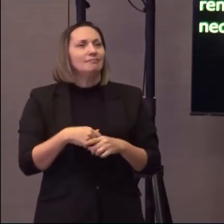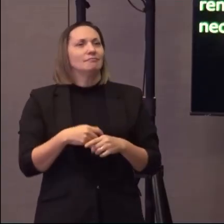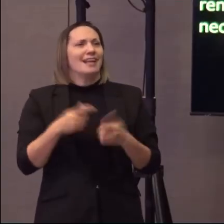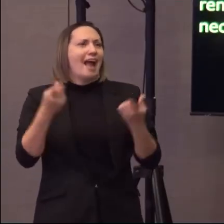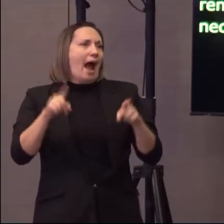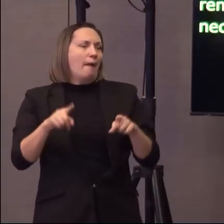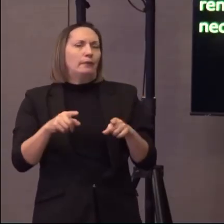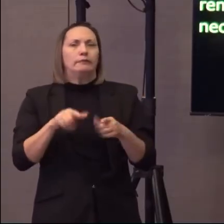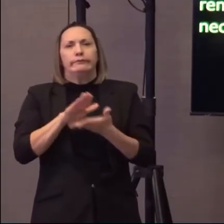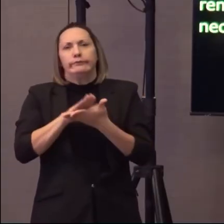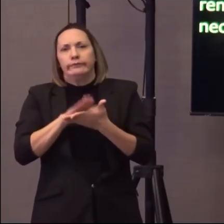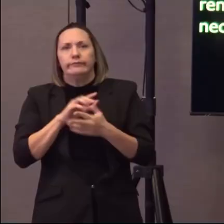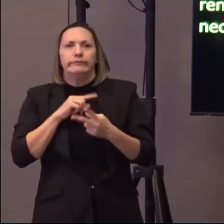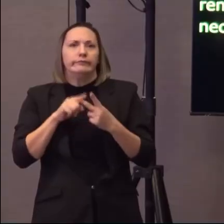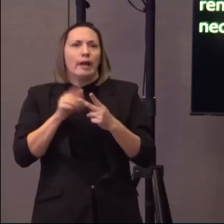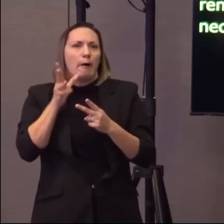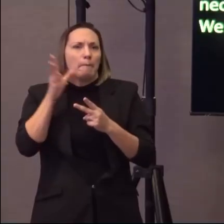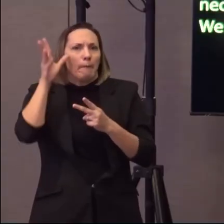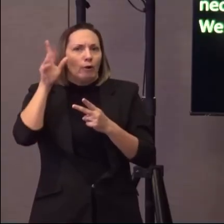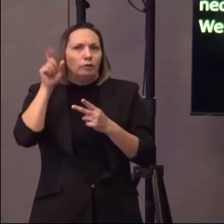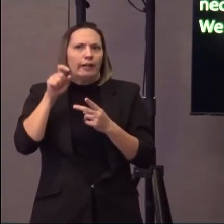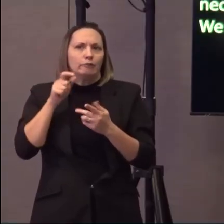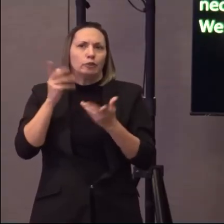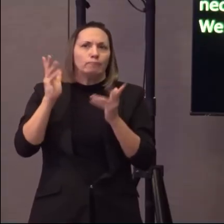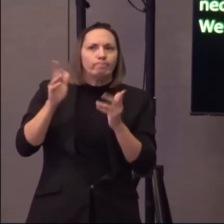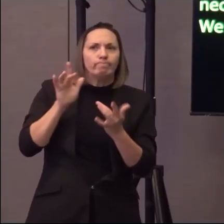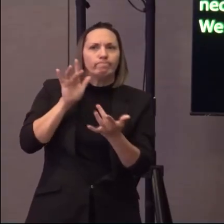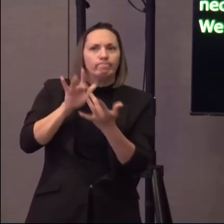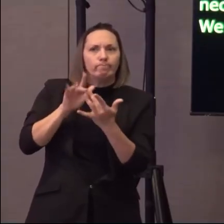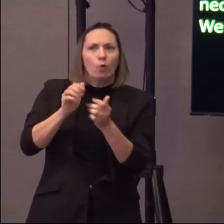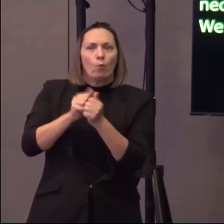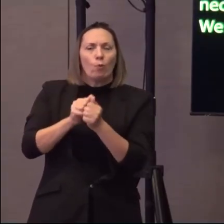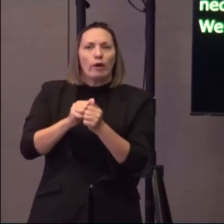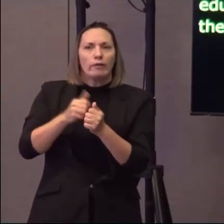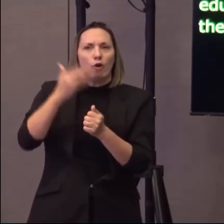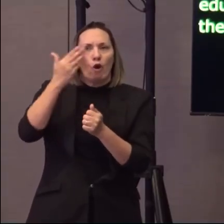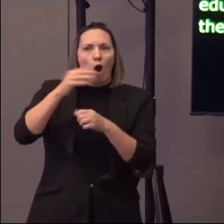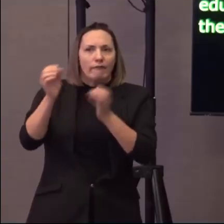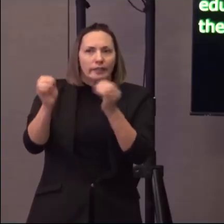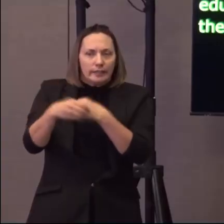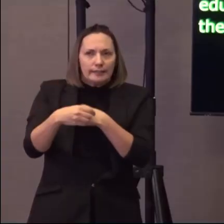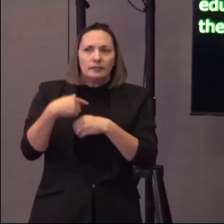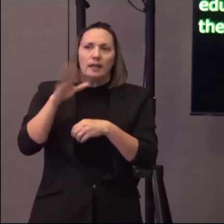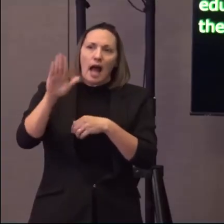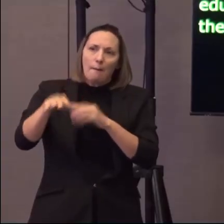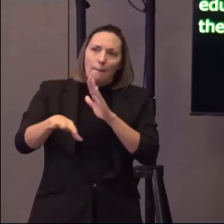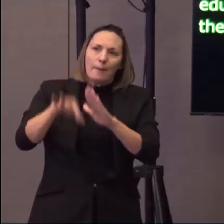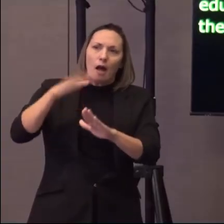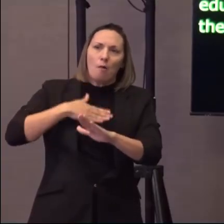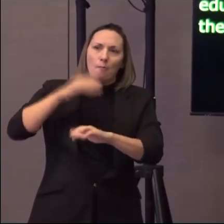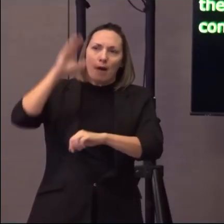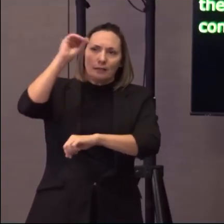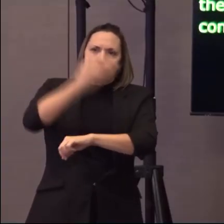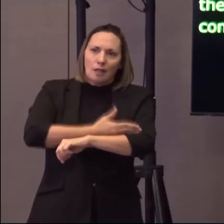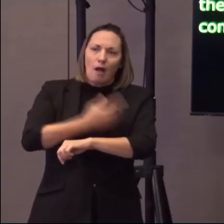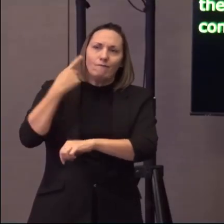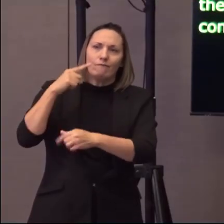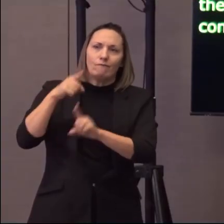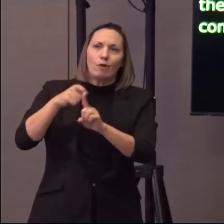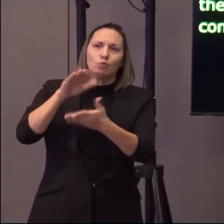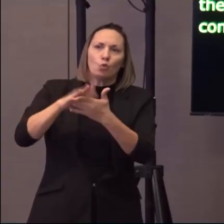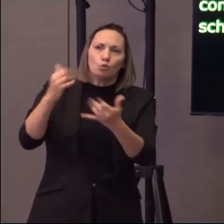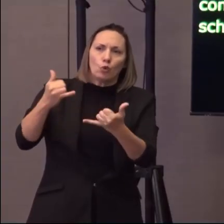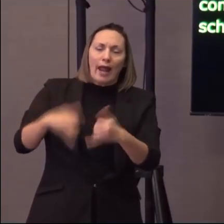in like education. Parents need to talk to the front office to tell them that they're coming to pick up their kid from school that day. And then one of my favorite things